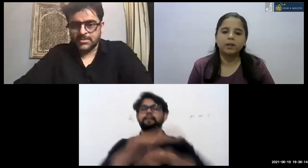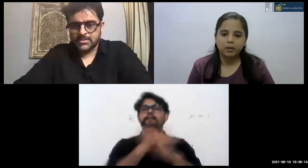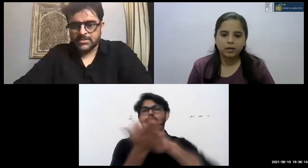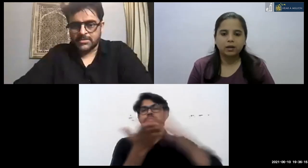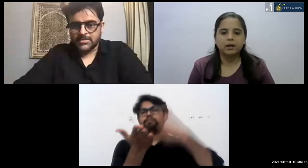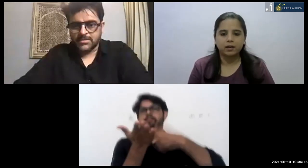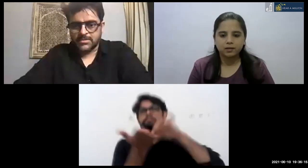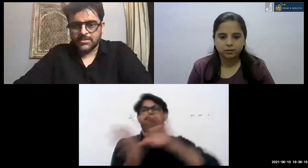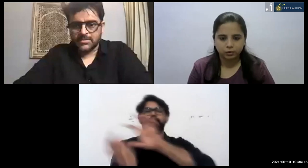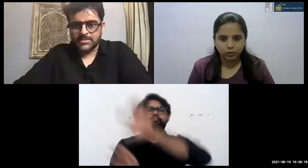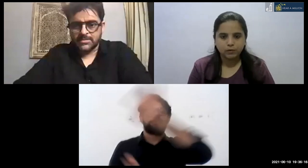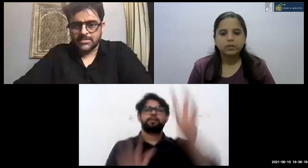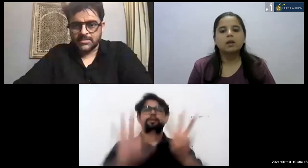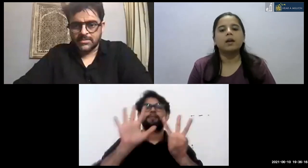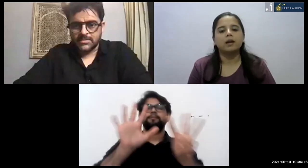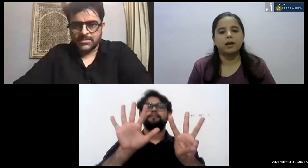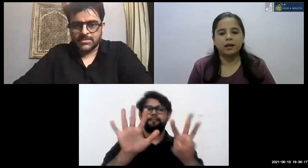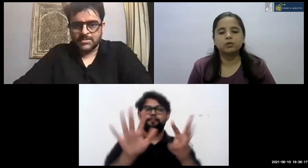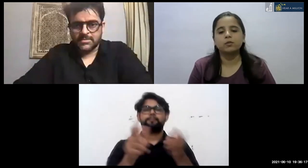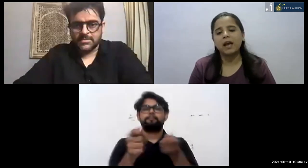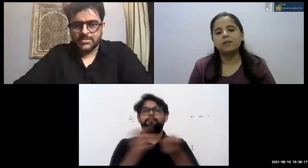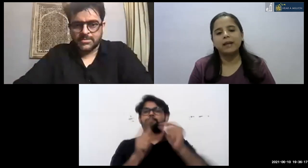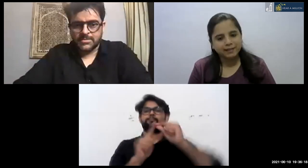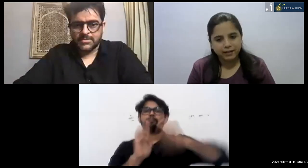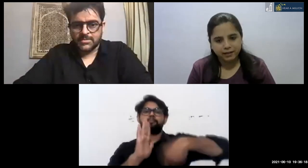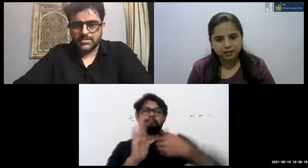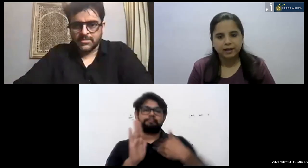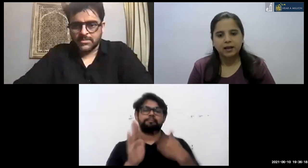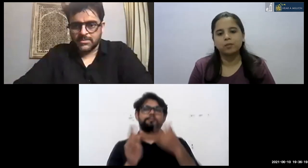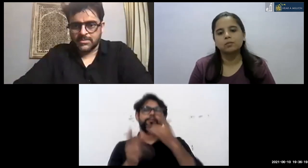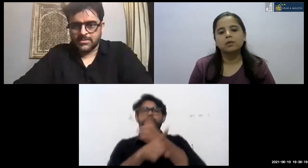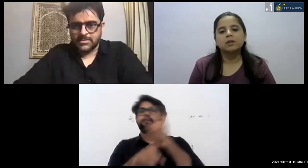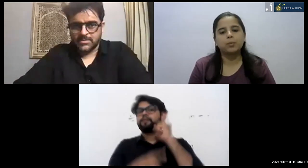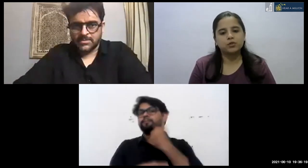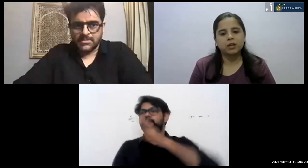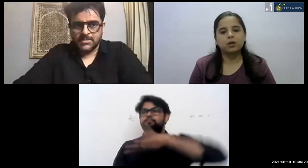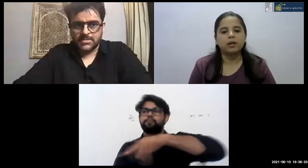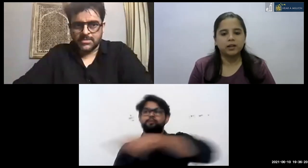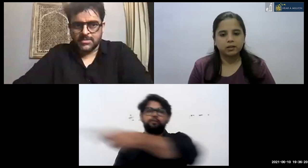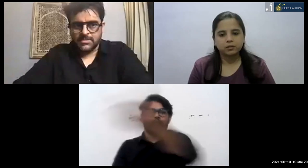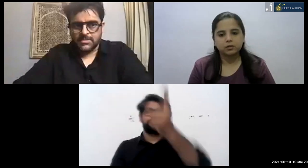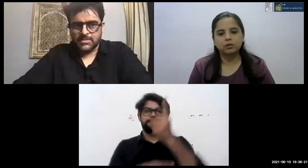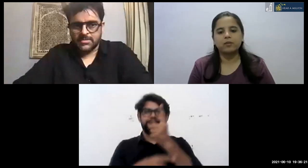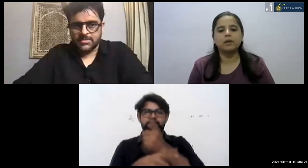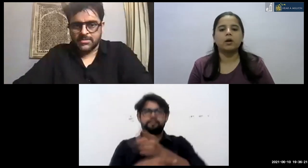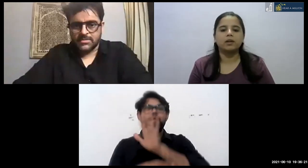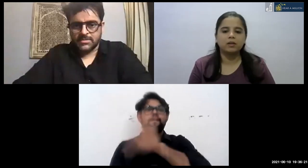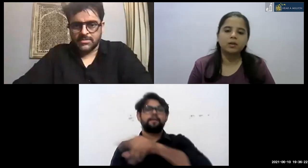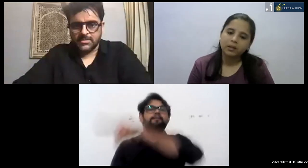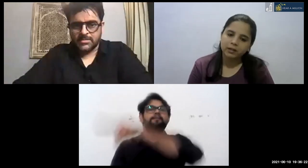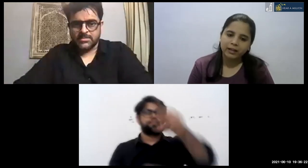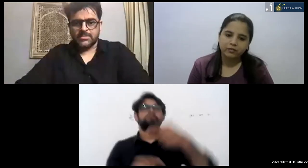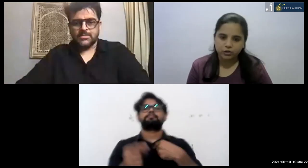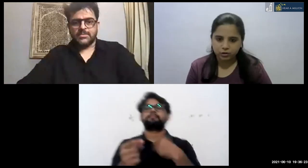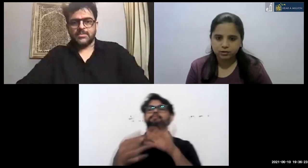working with them in Haryana school in Haryana. So we have 8 centers, and I'm the project coordinator. So I've been coordinating